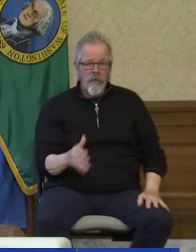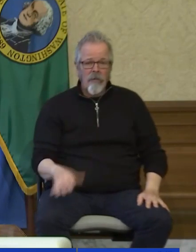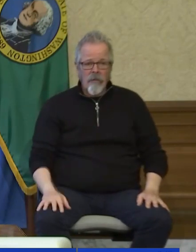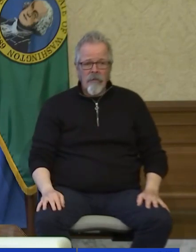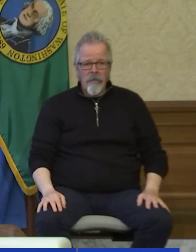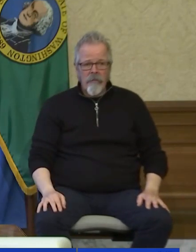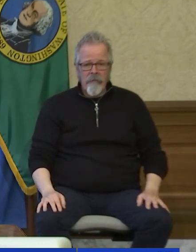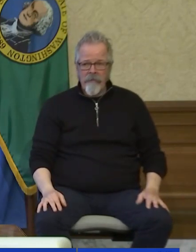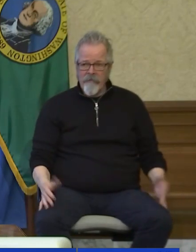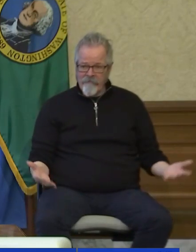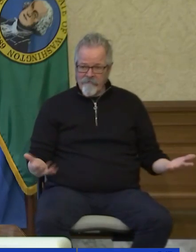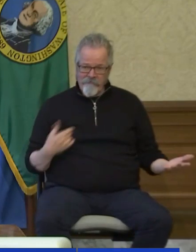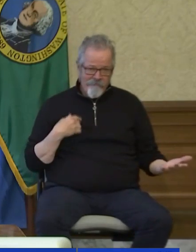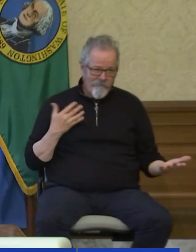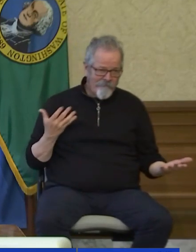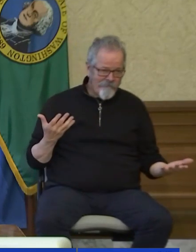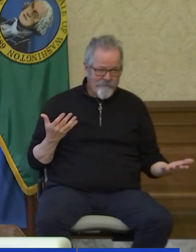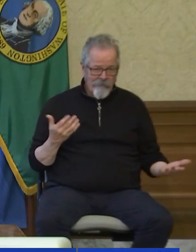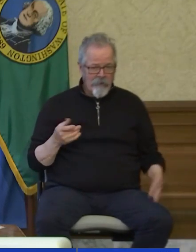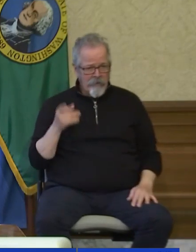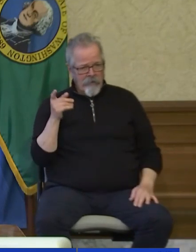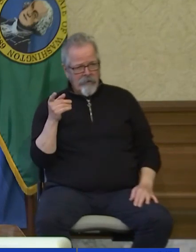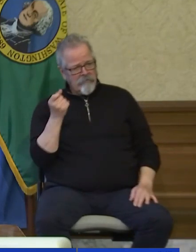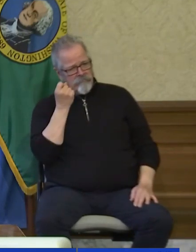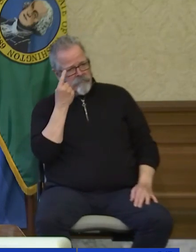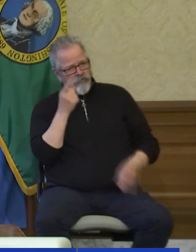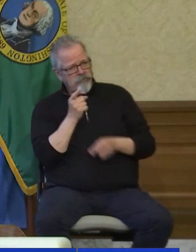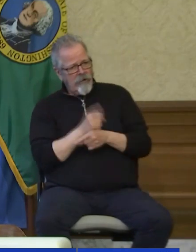just look at these.